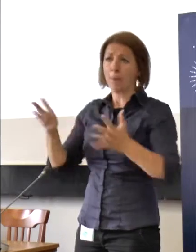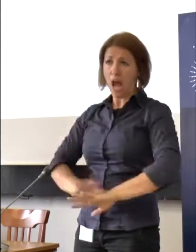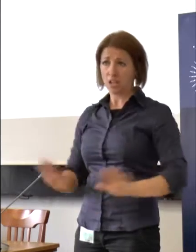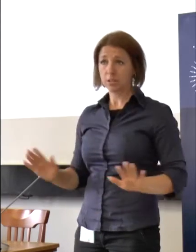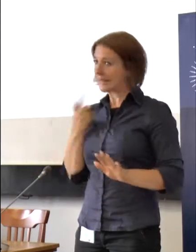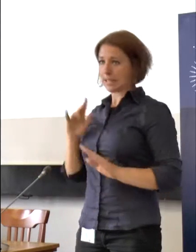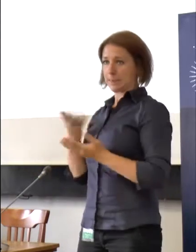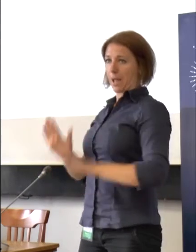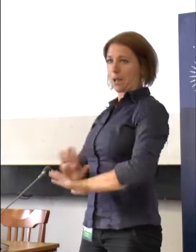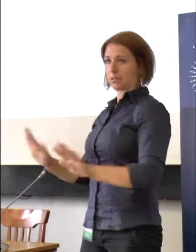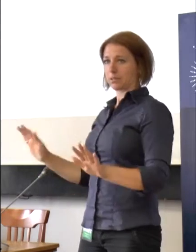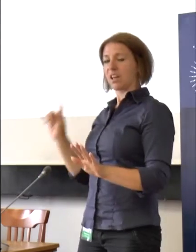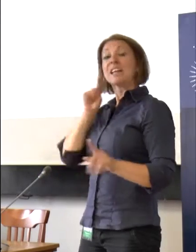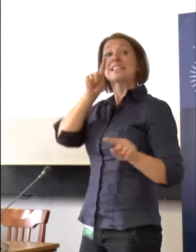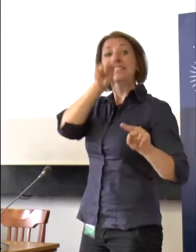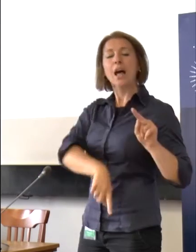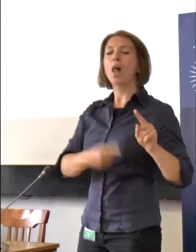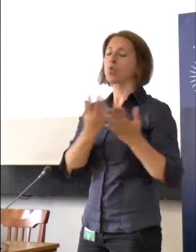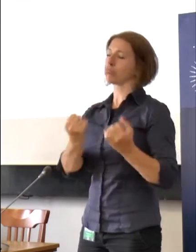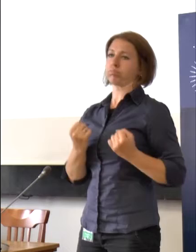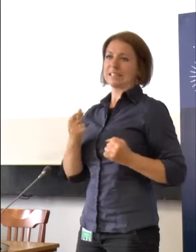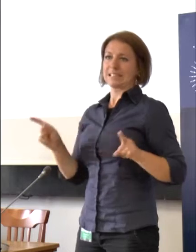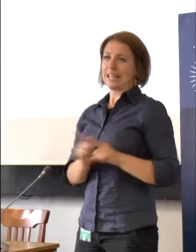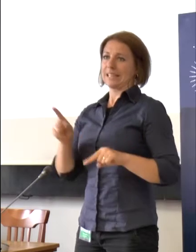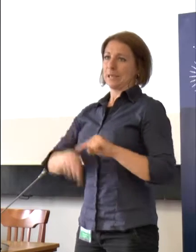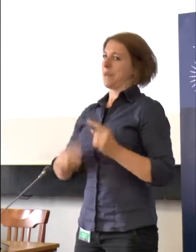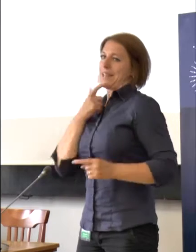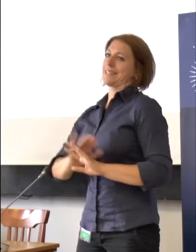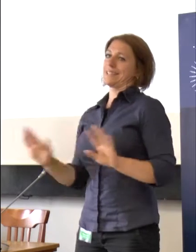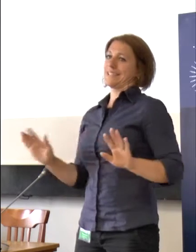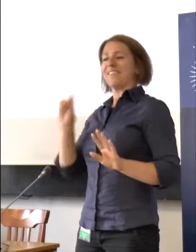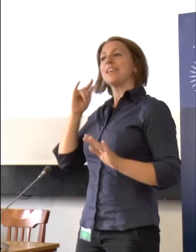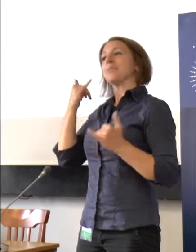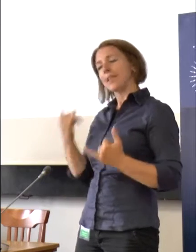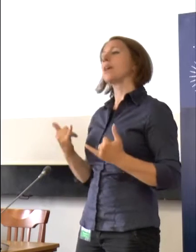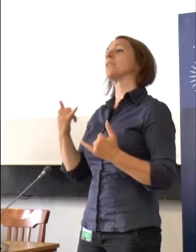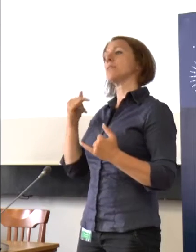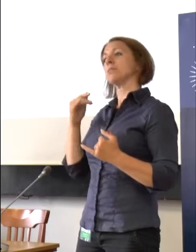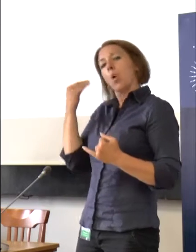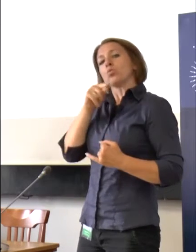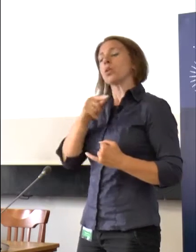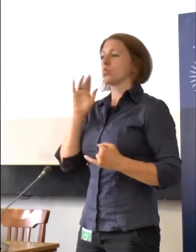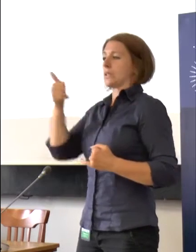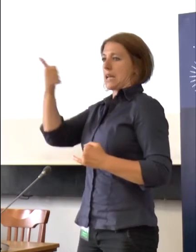universalist, cosmopolitan, and only communicative conception of